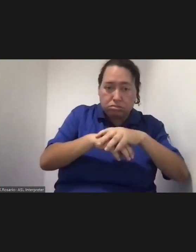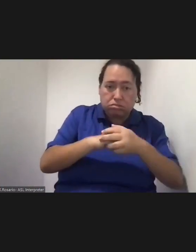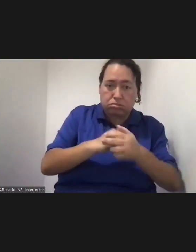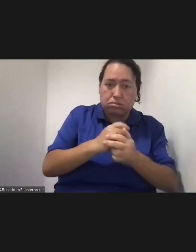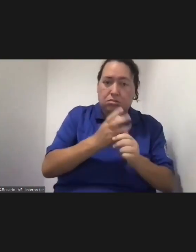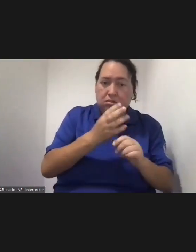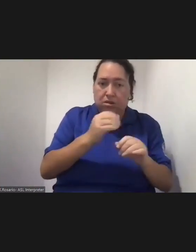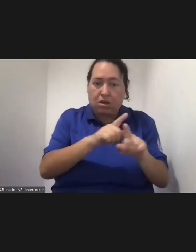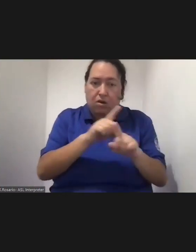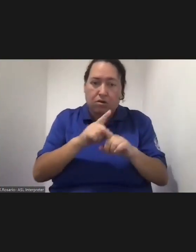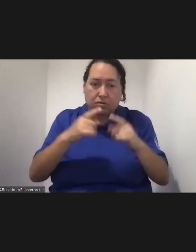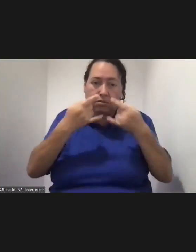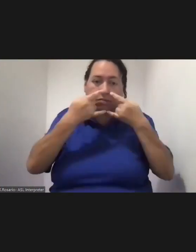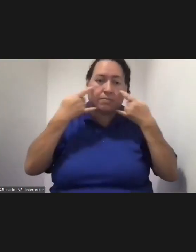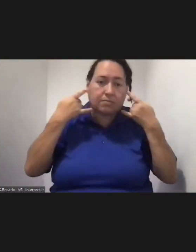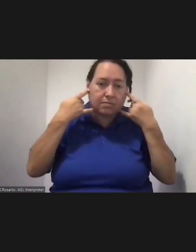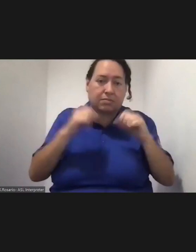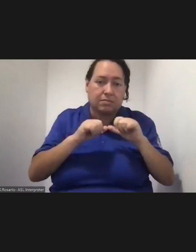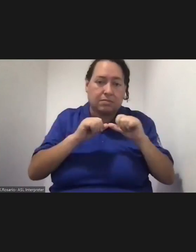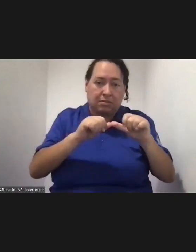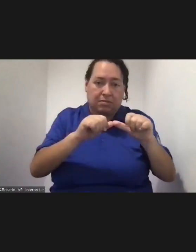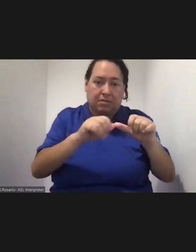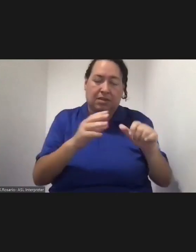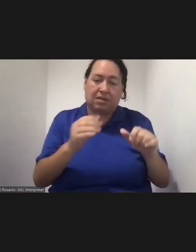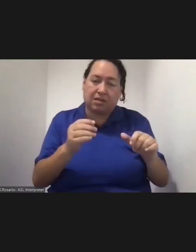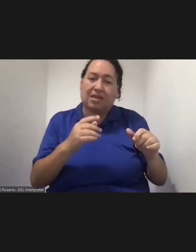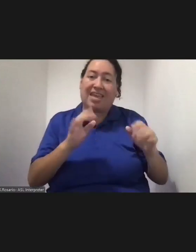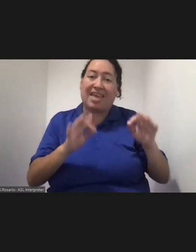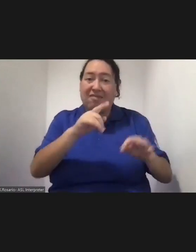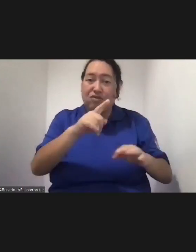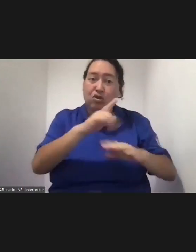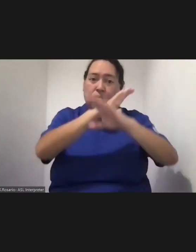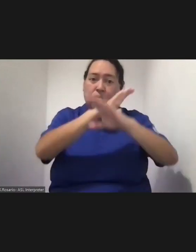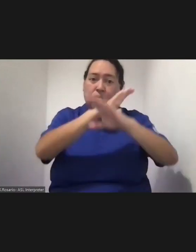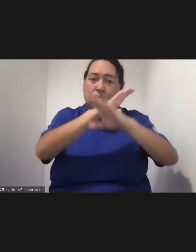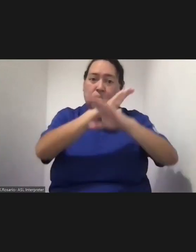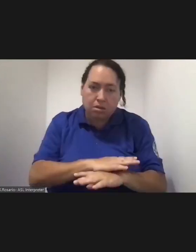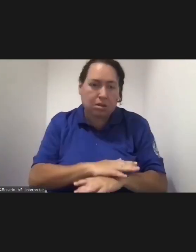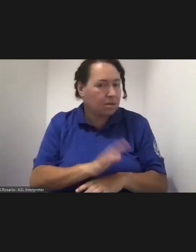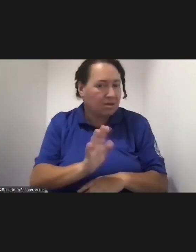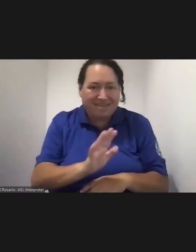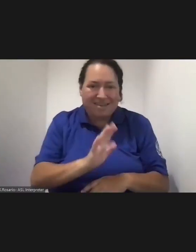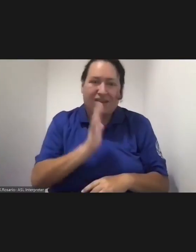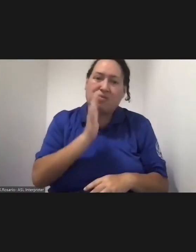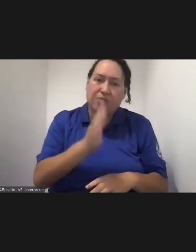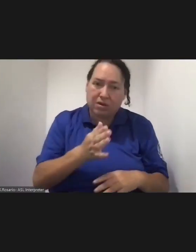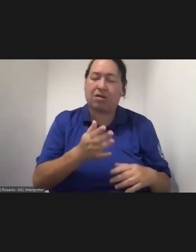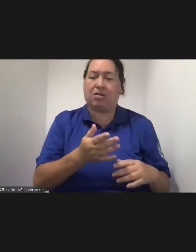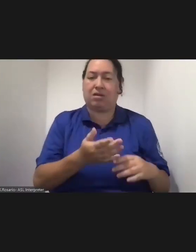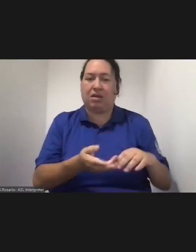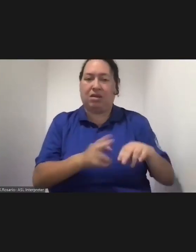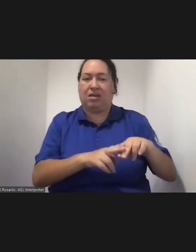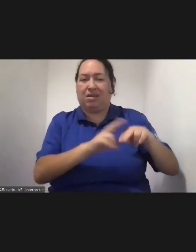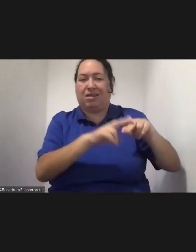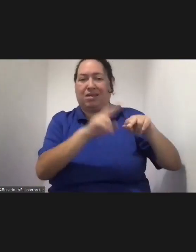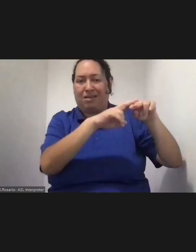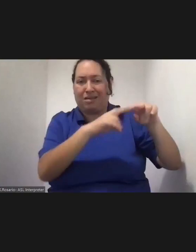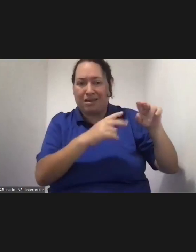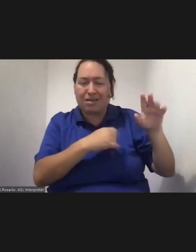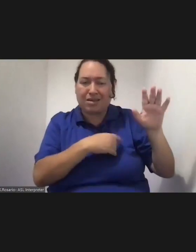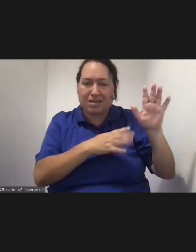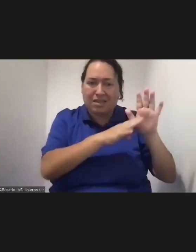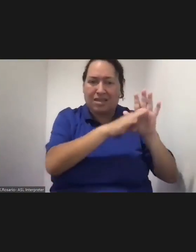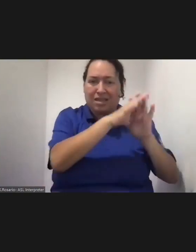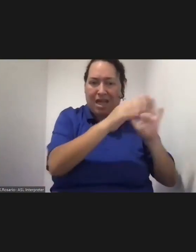a face covering. Relaxing our guard at this time will only increase our chances of enabling transmission